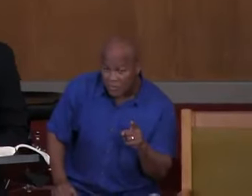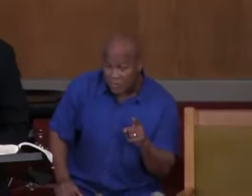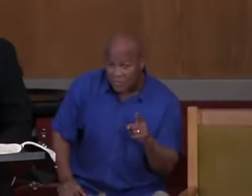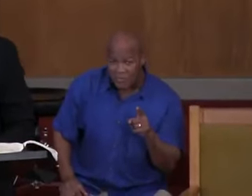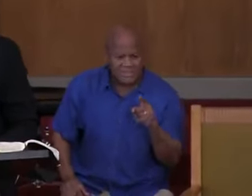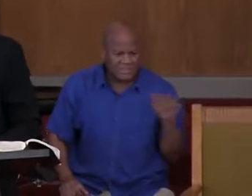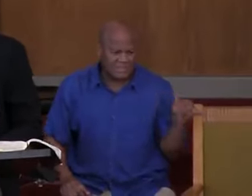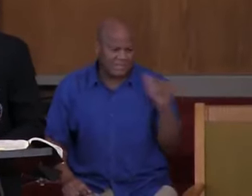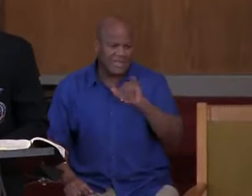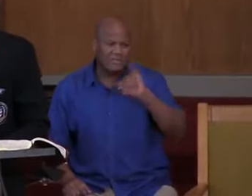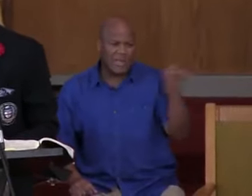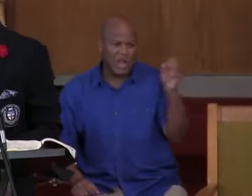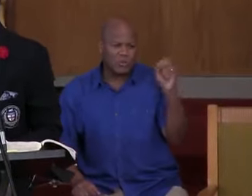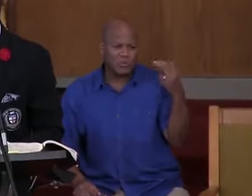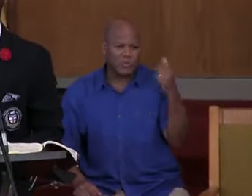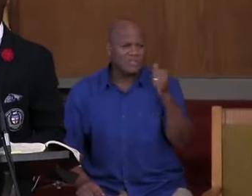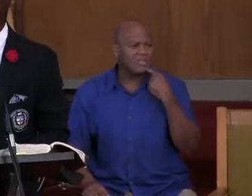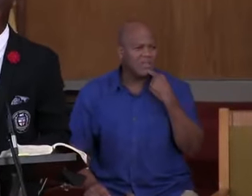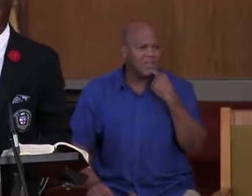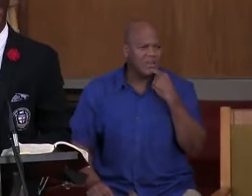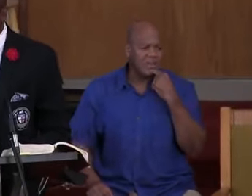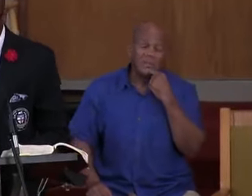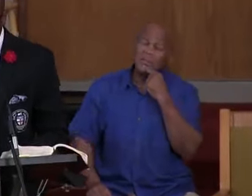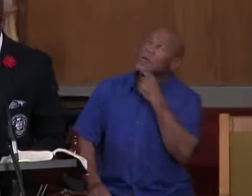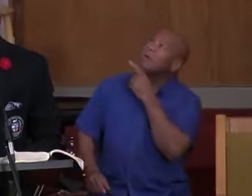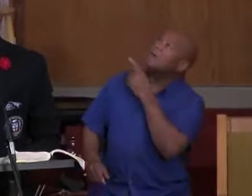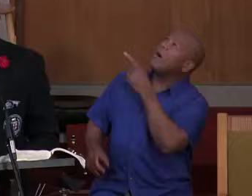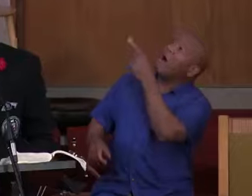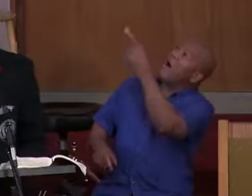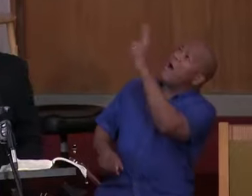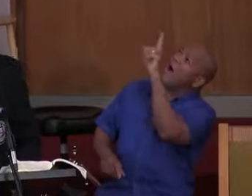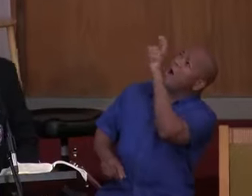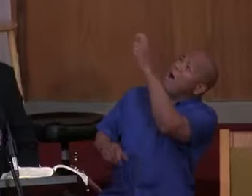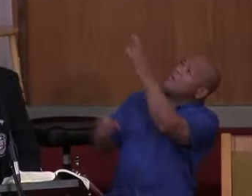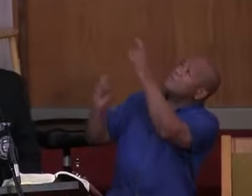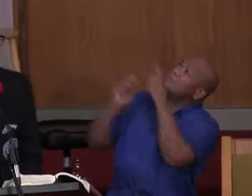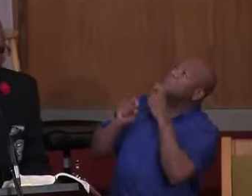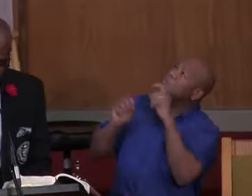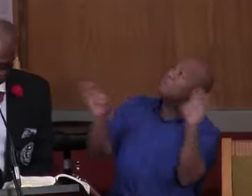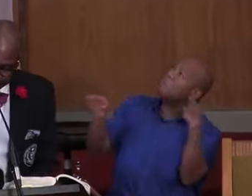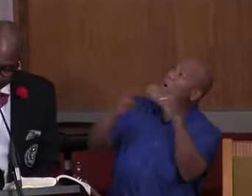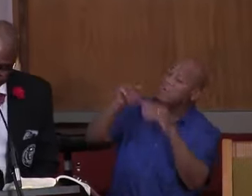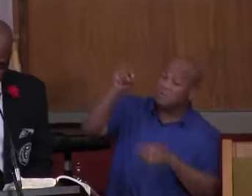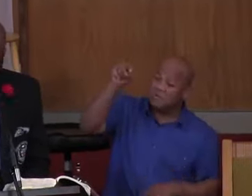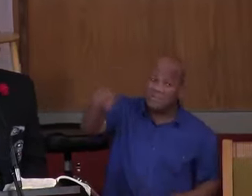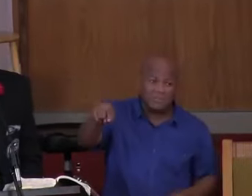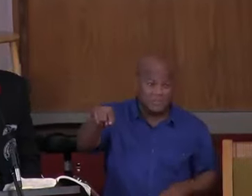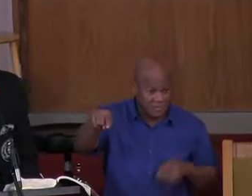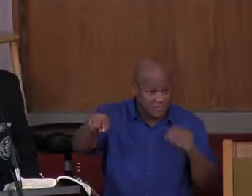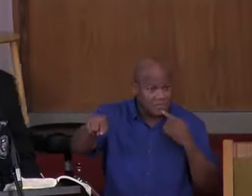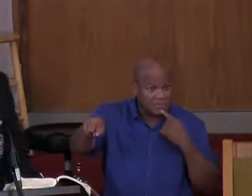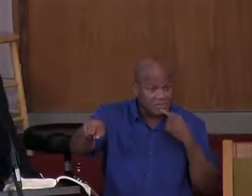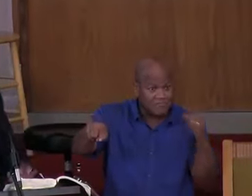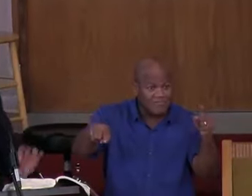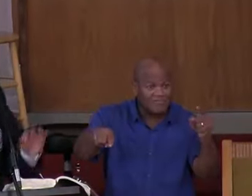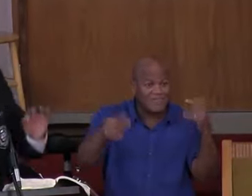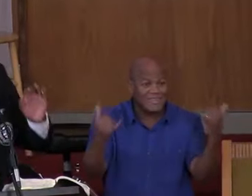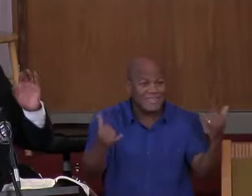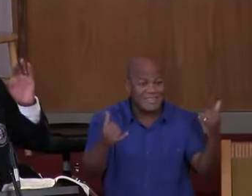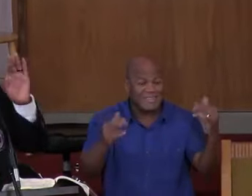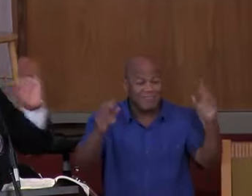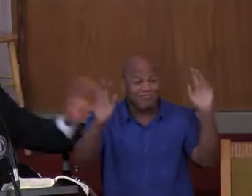like Joshua said, grant me this mountain. Can you say this mountain? This. Now watch